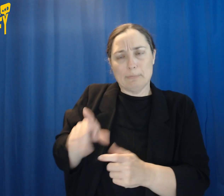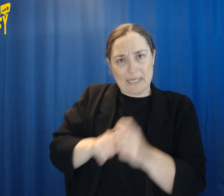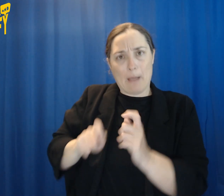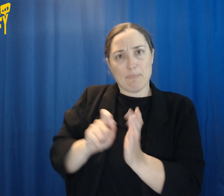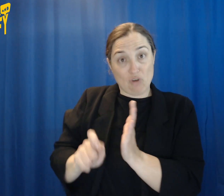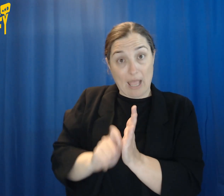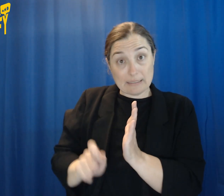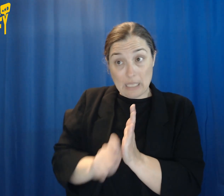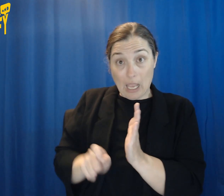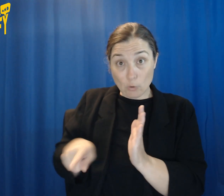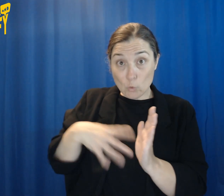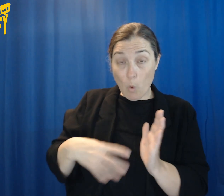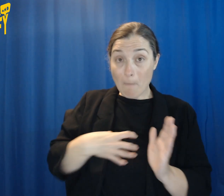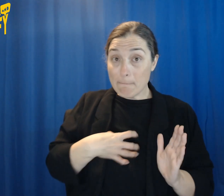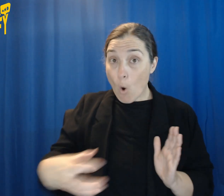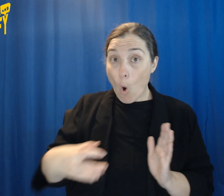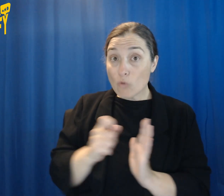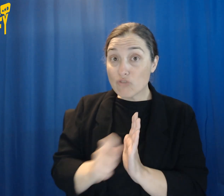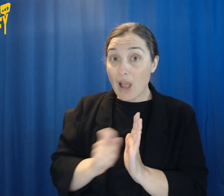write more? I would love to write more.